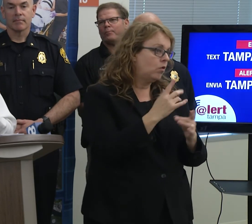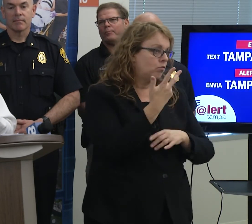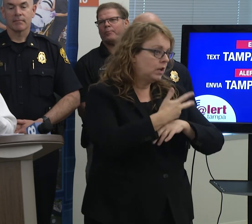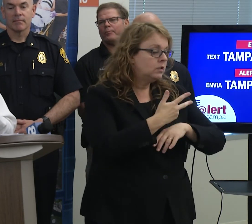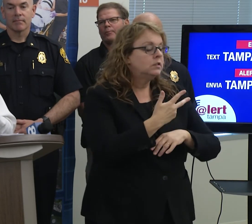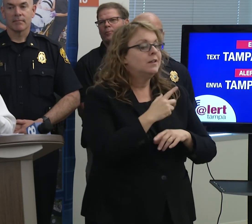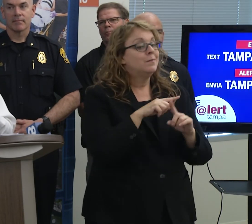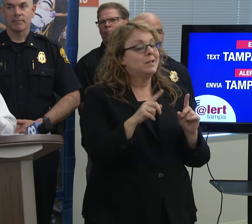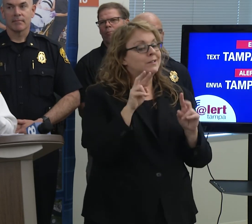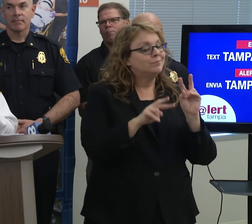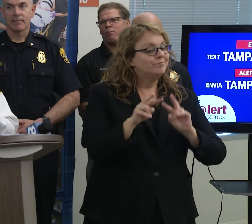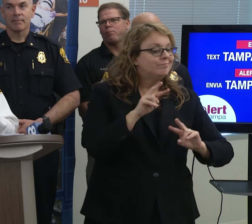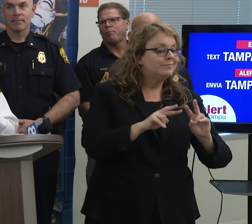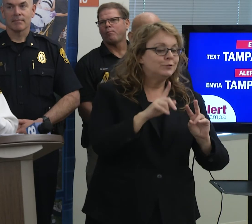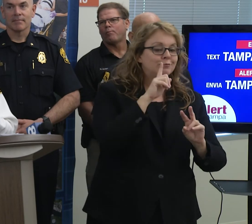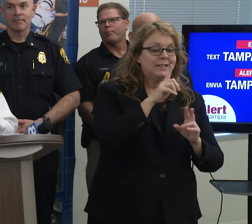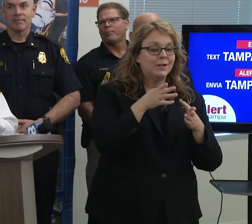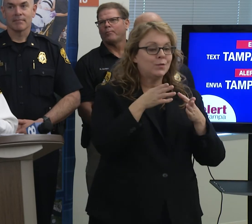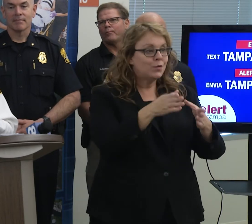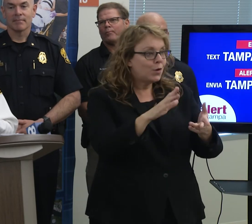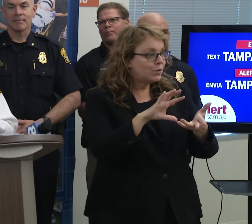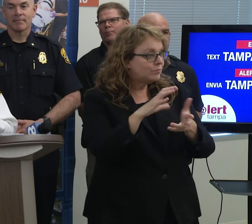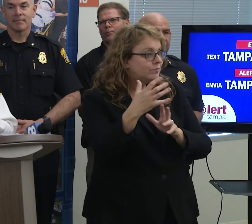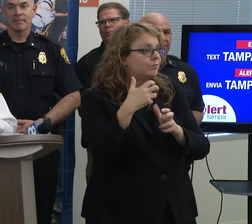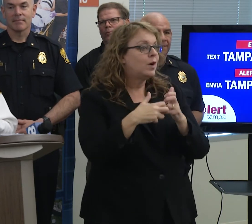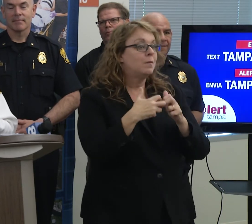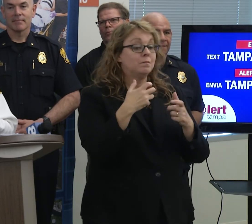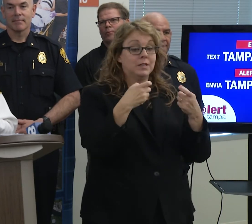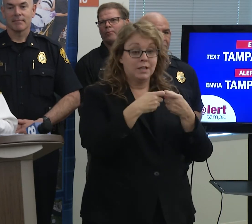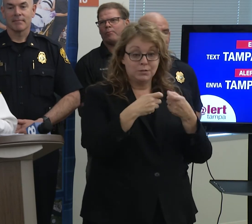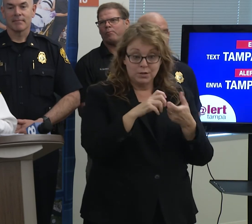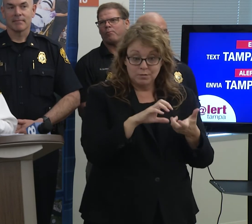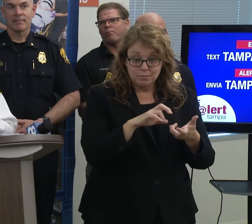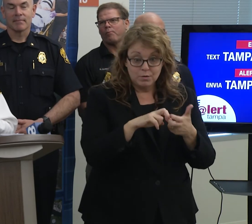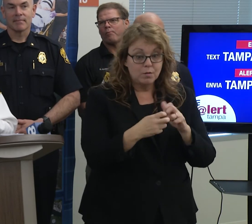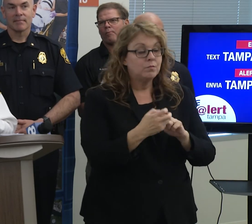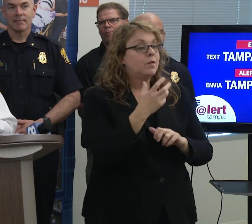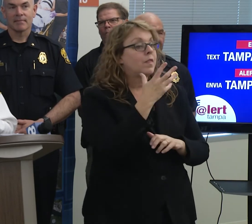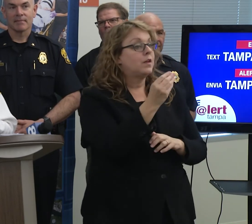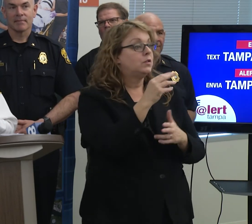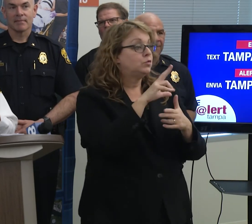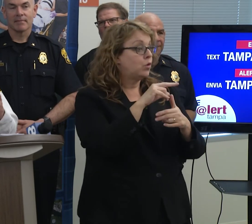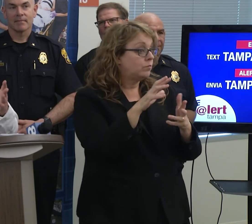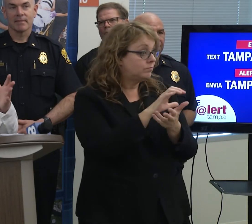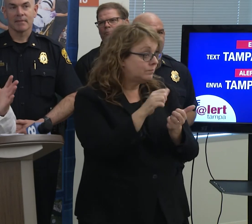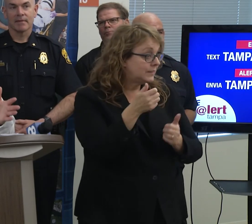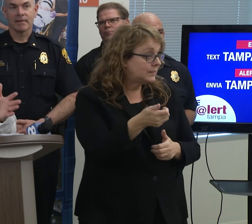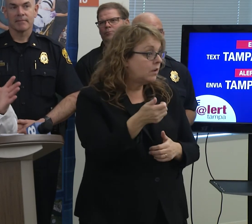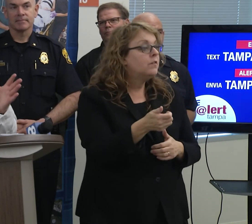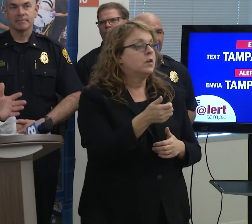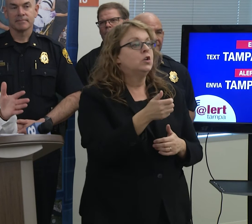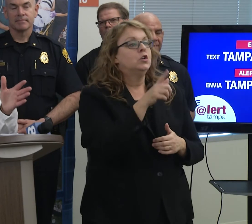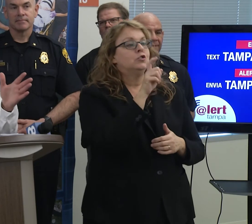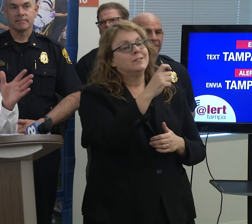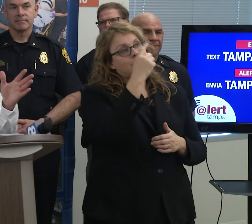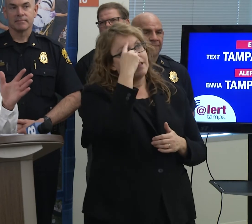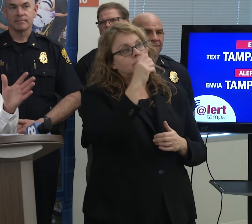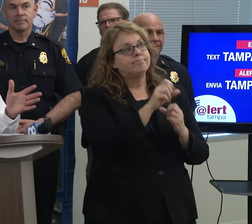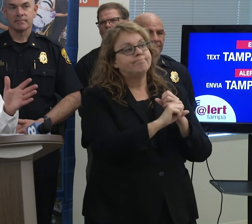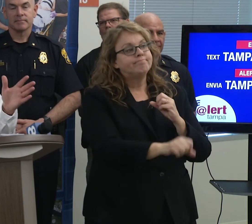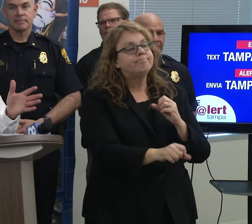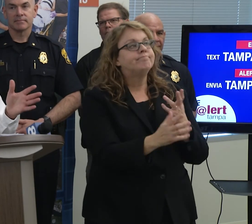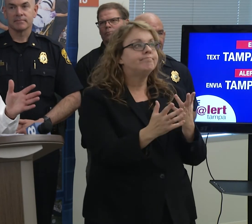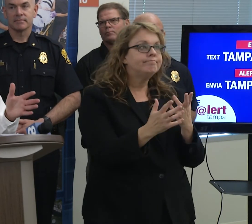you consider logistics, road access, power, the devastation of the storms, you should really be thinking